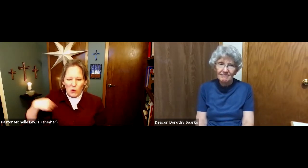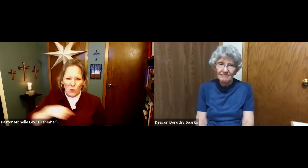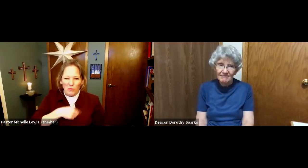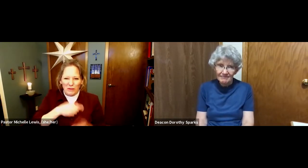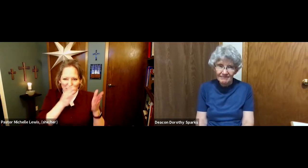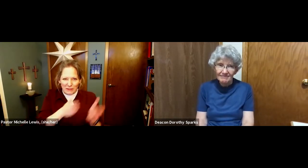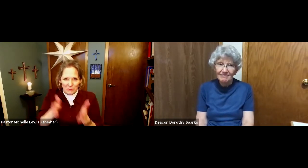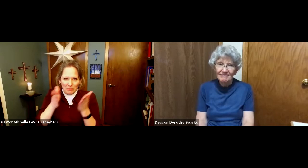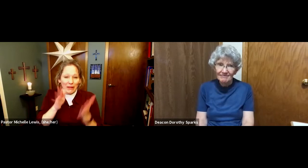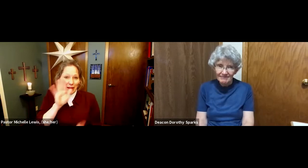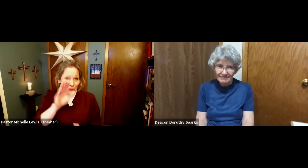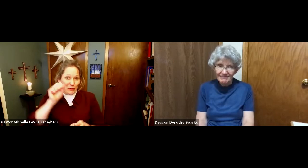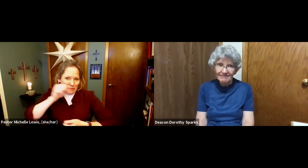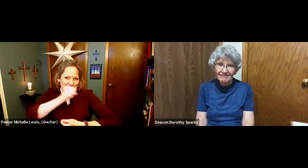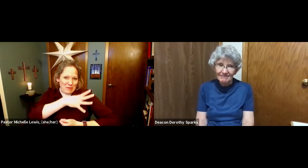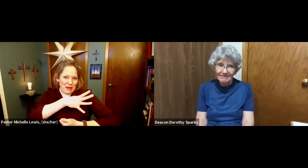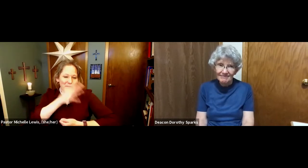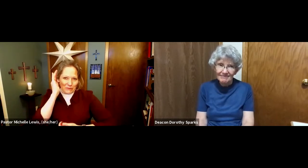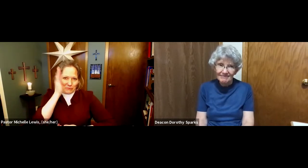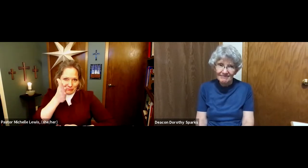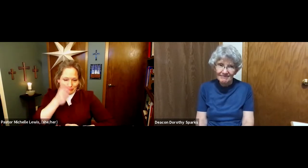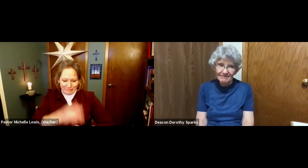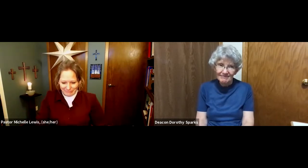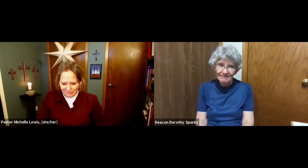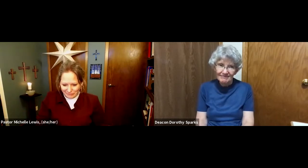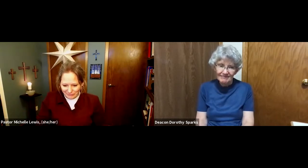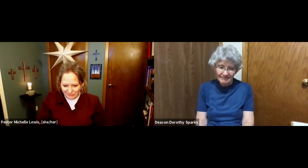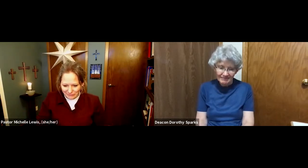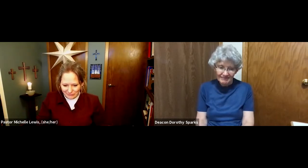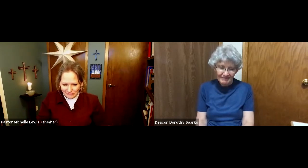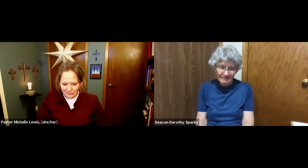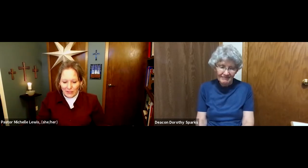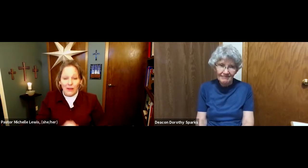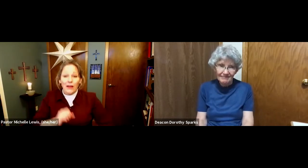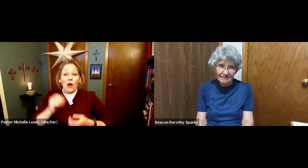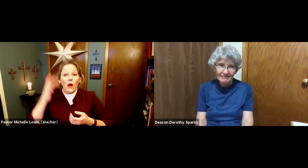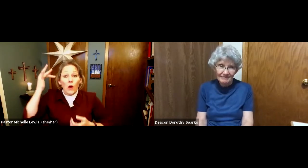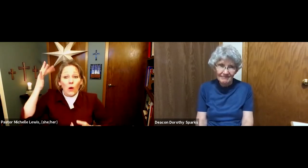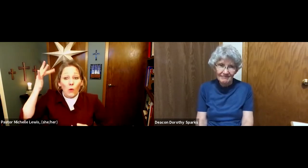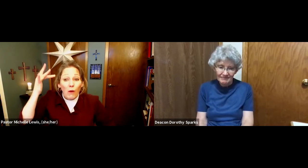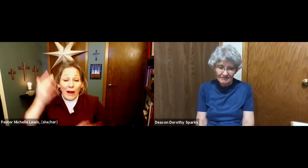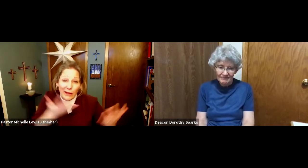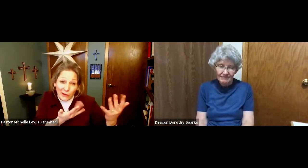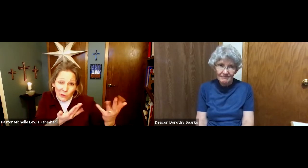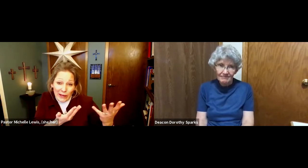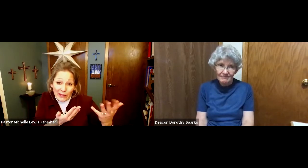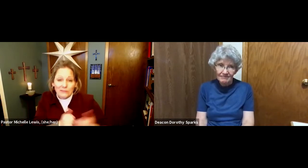later, when it's a little warmer outside and it's safer, we can plan a baptism for you.